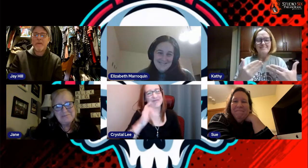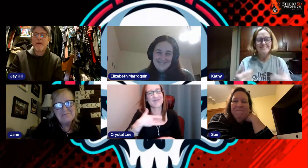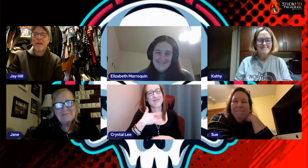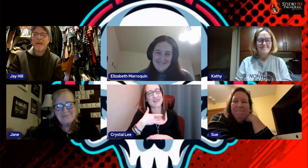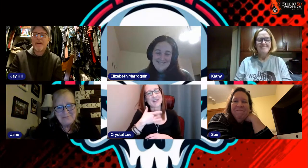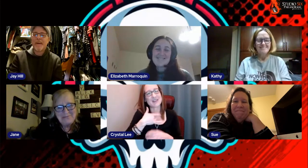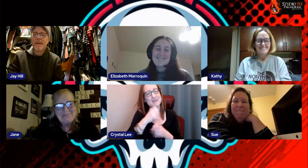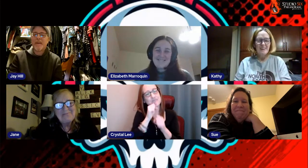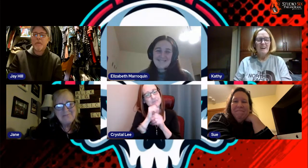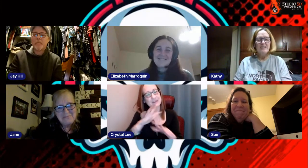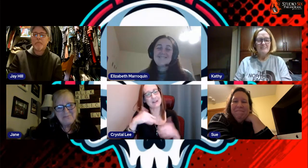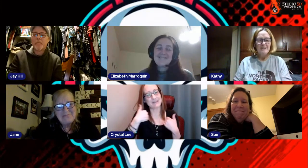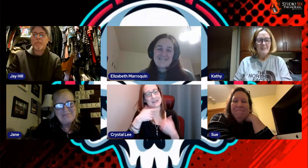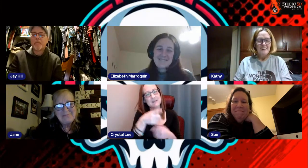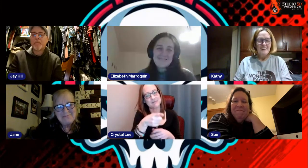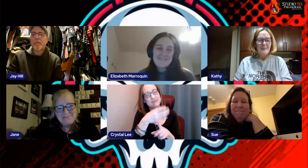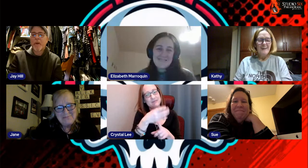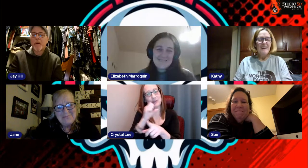can.